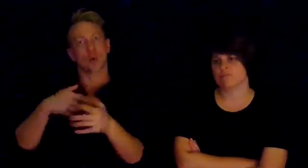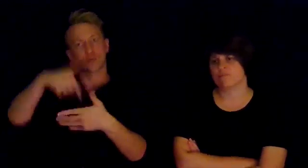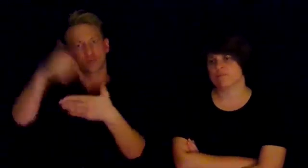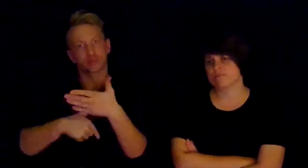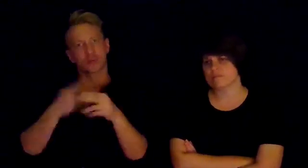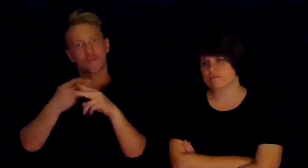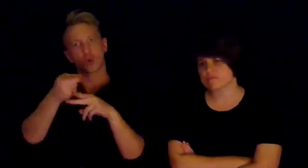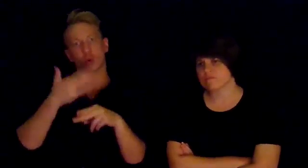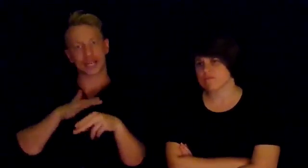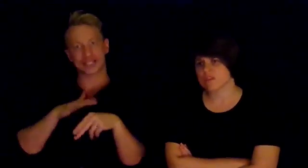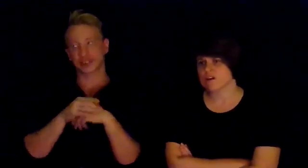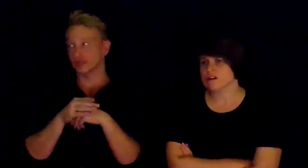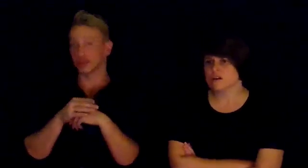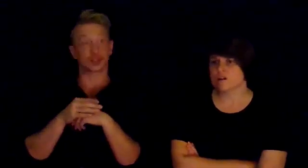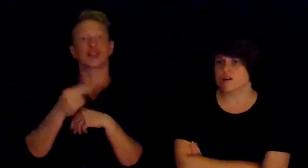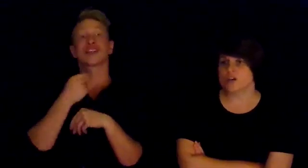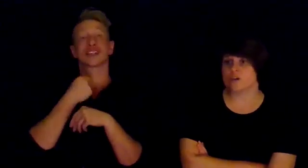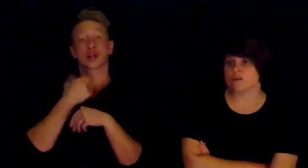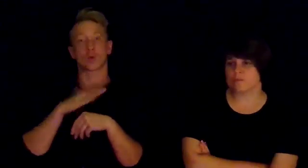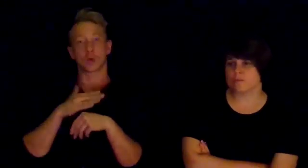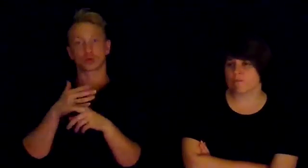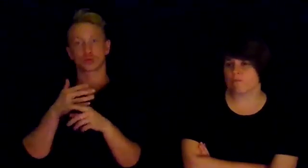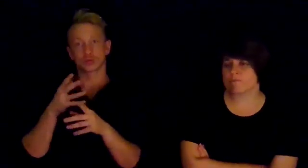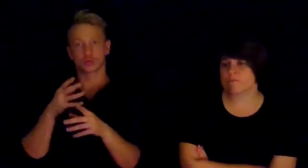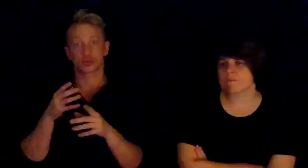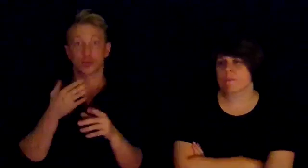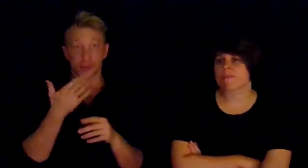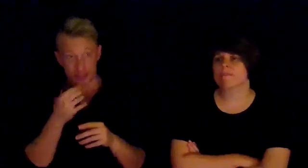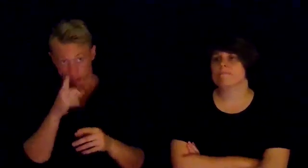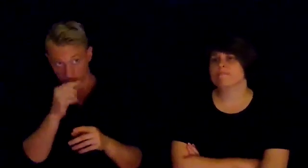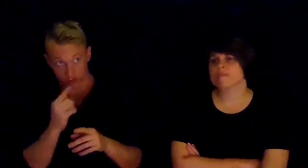meetings? Can I jump in?